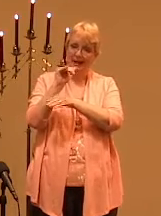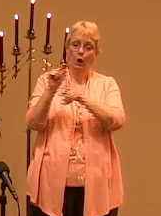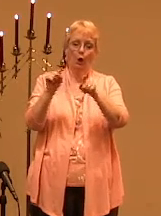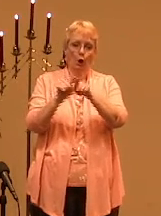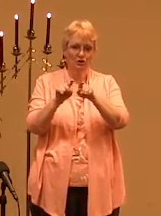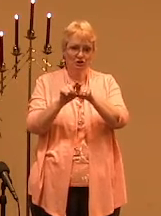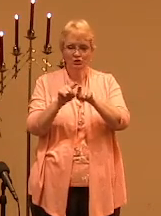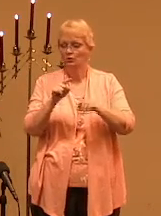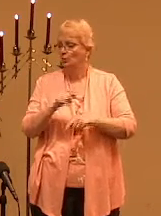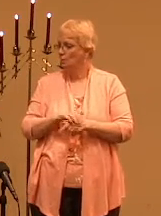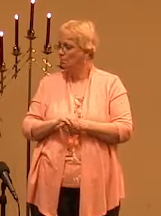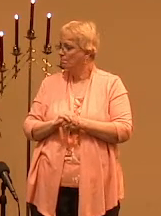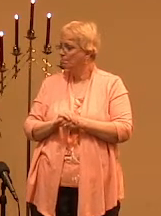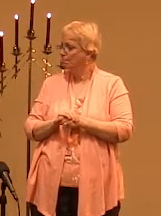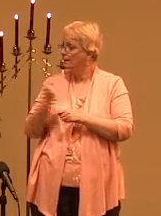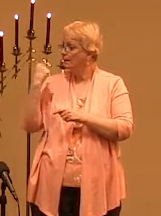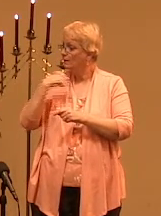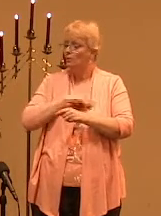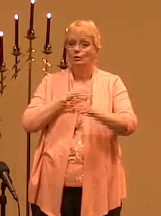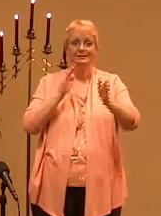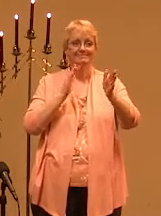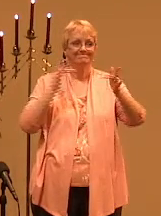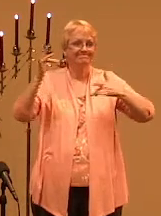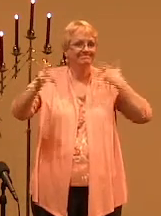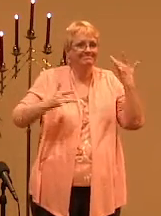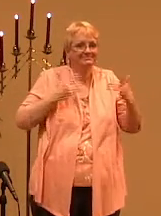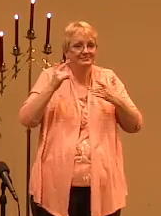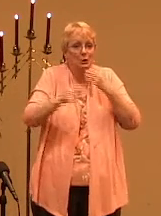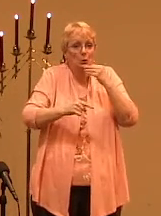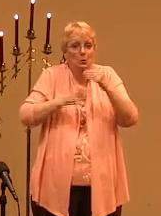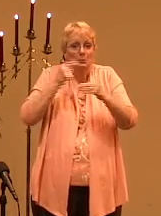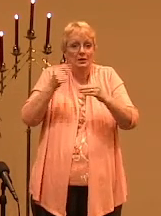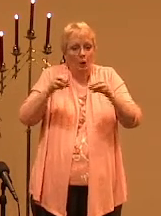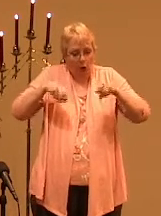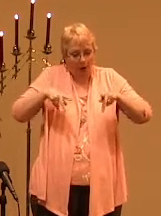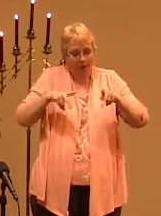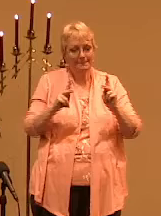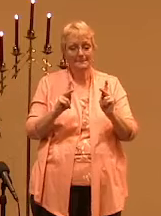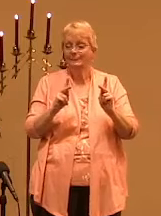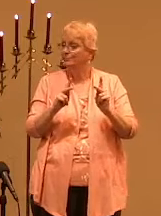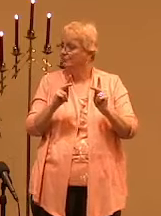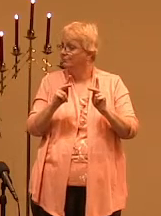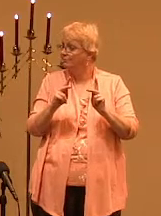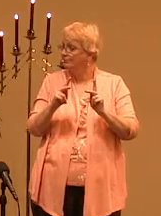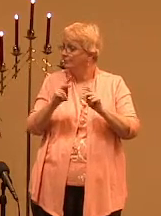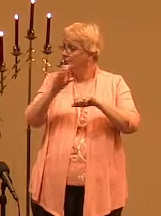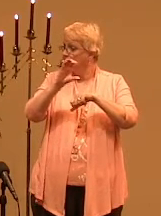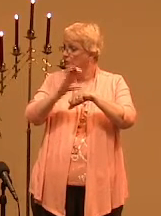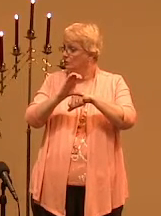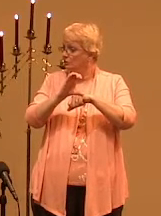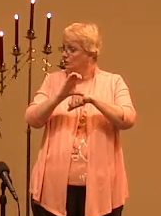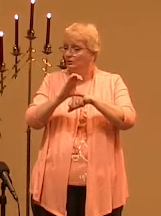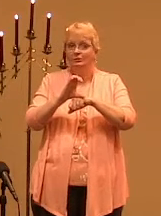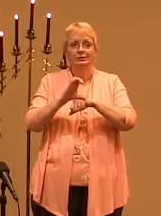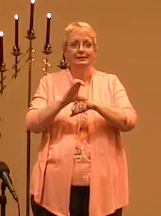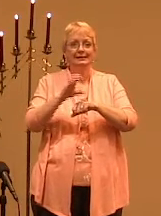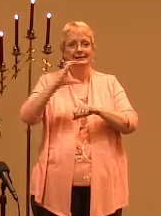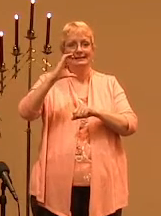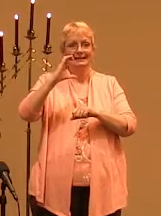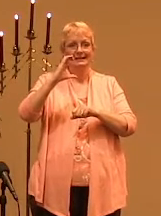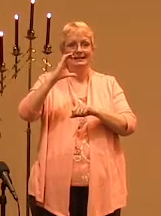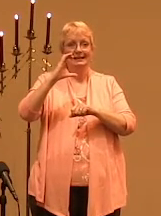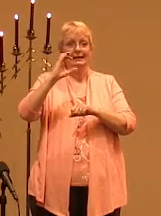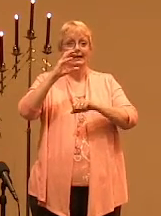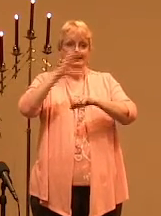well. And so we're really excited about this offering. It's at a place called Camp Wanaki.